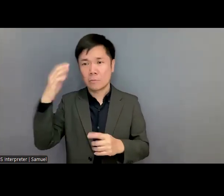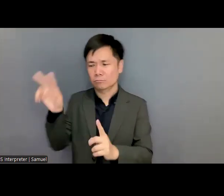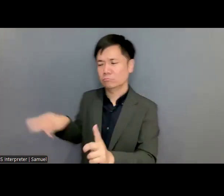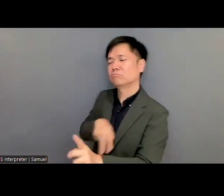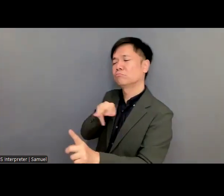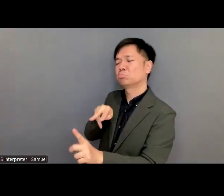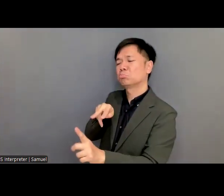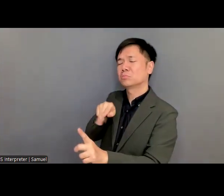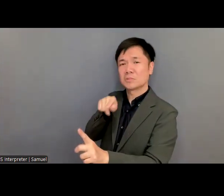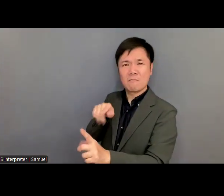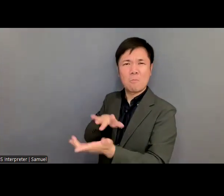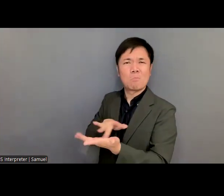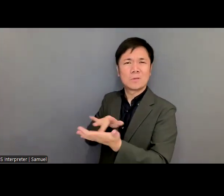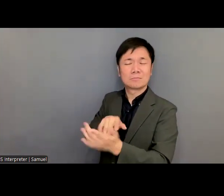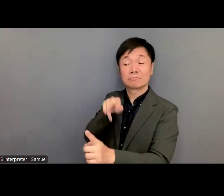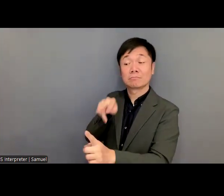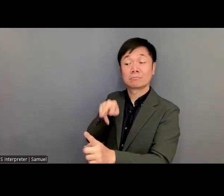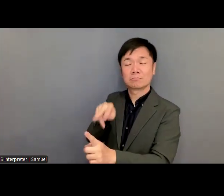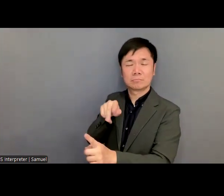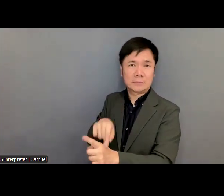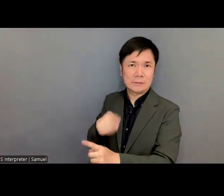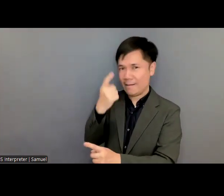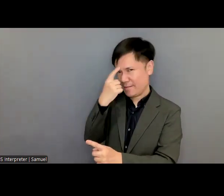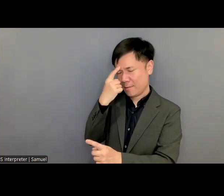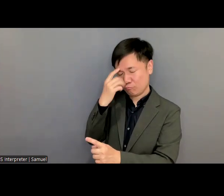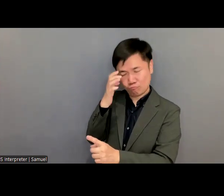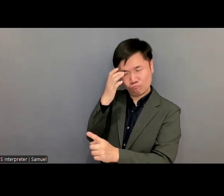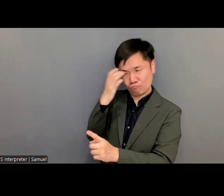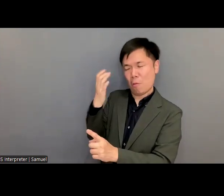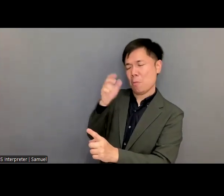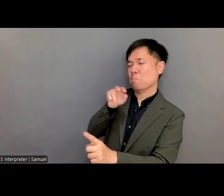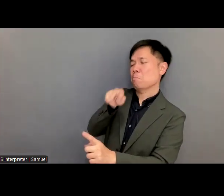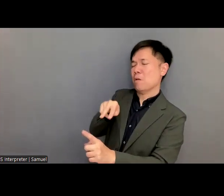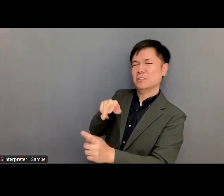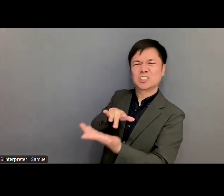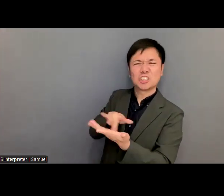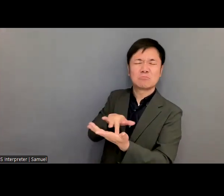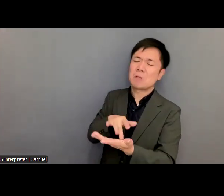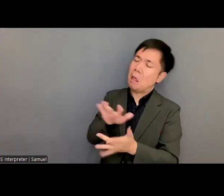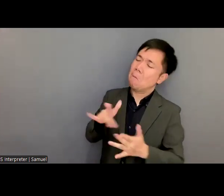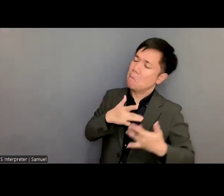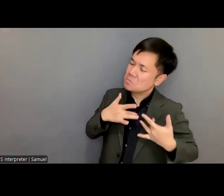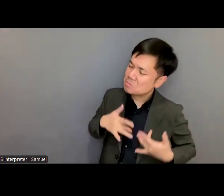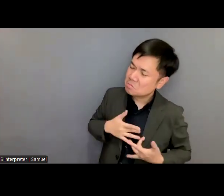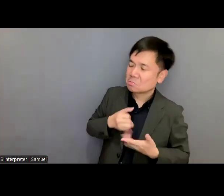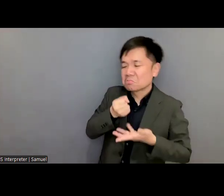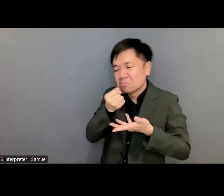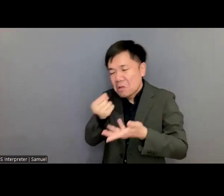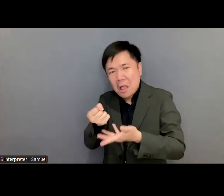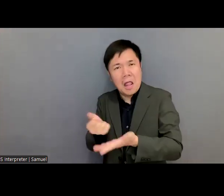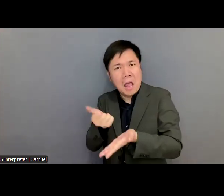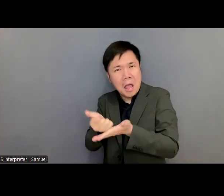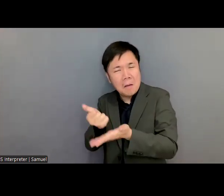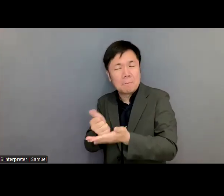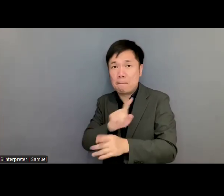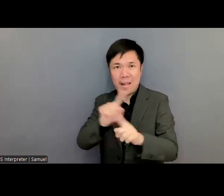as from a medical aspect. They are still looking people with disability from a charity based approach. And we are demanding as